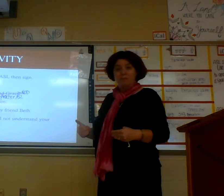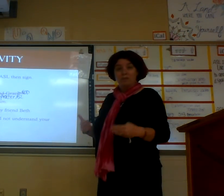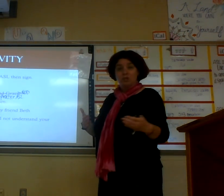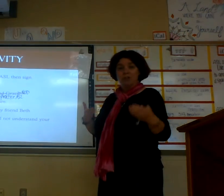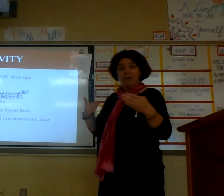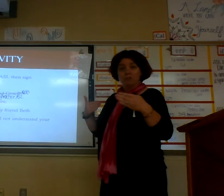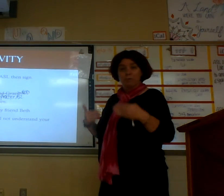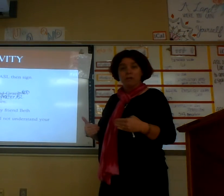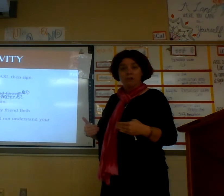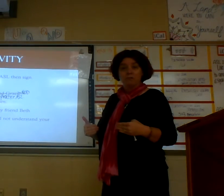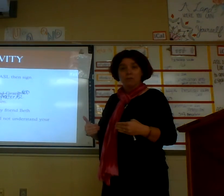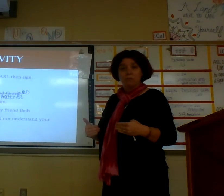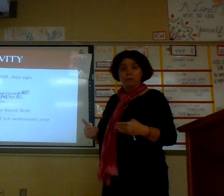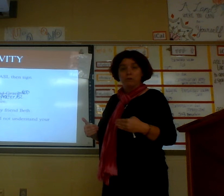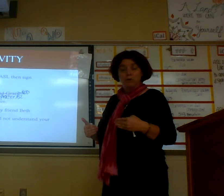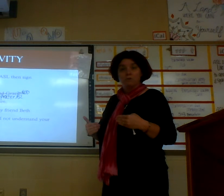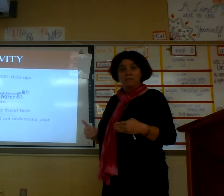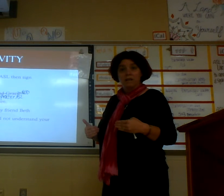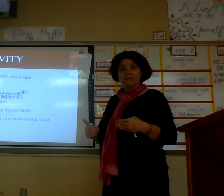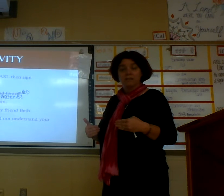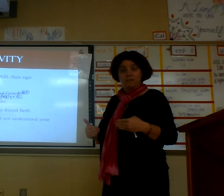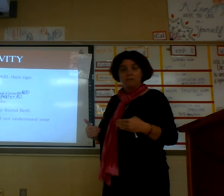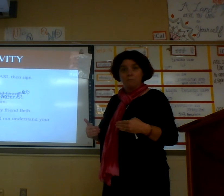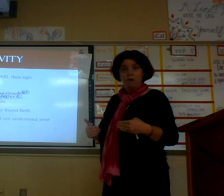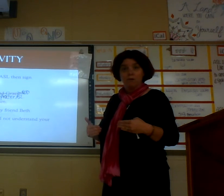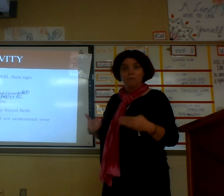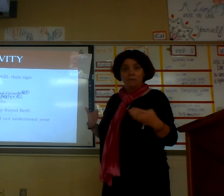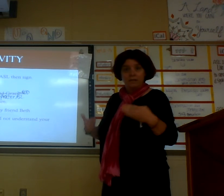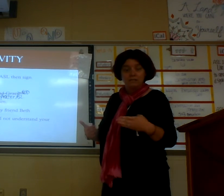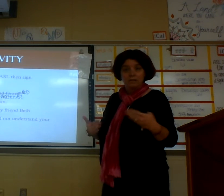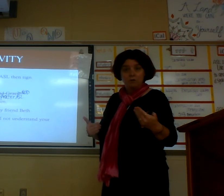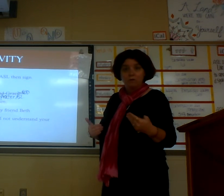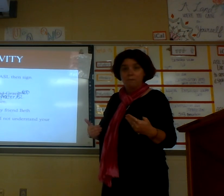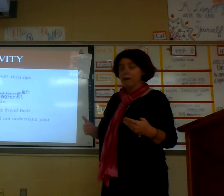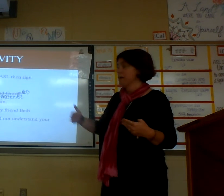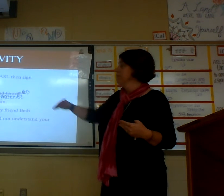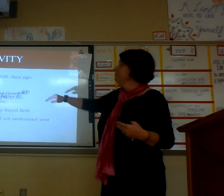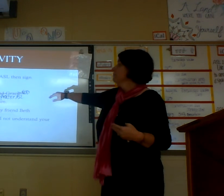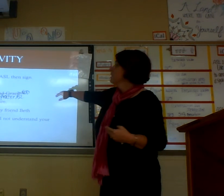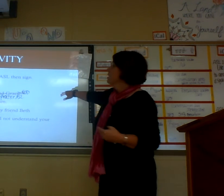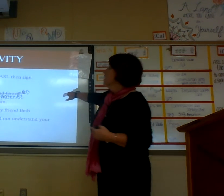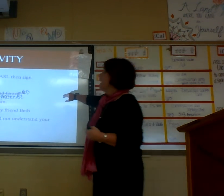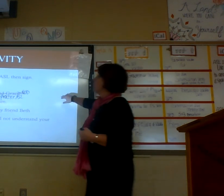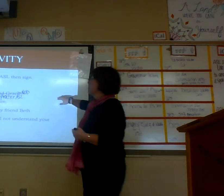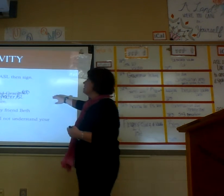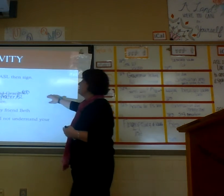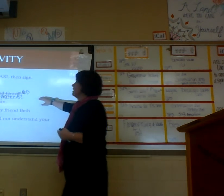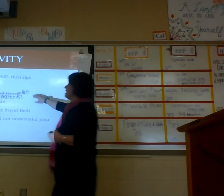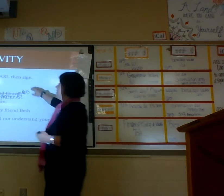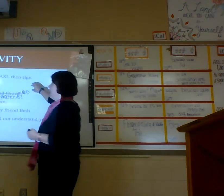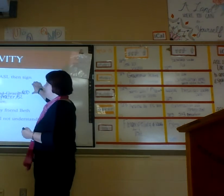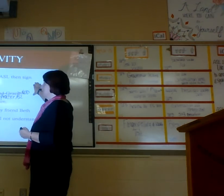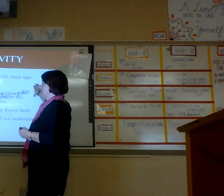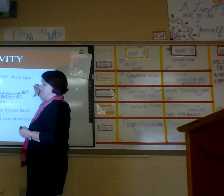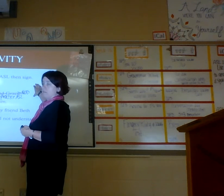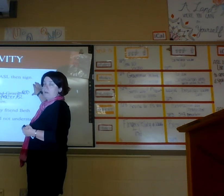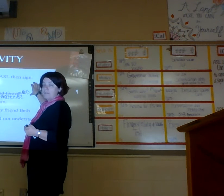because you're allowed to bring your notes up with you when you sign tomorrow or the next day when you come back. I want to see the ASL. I want to